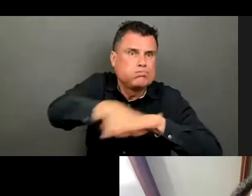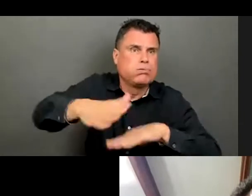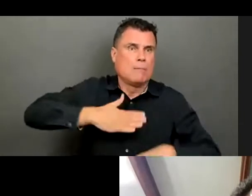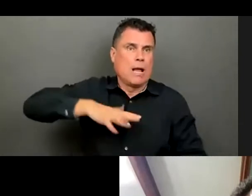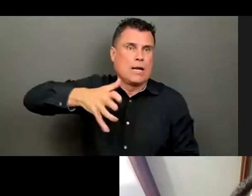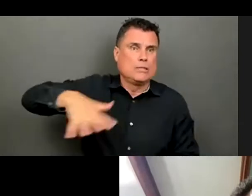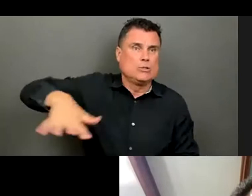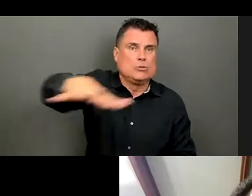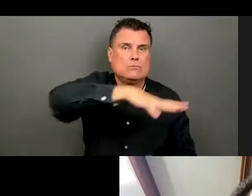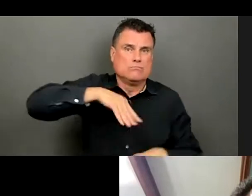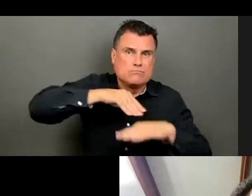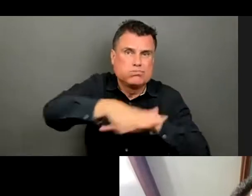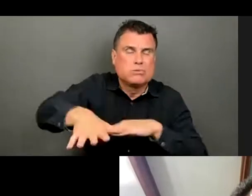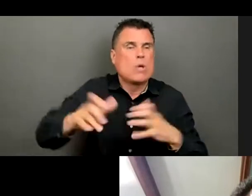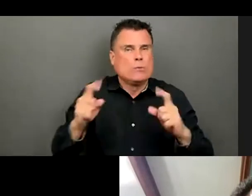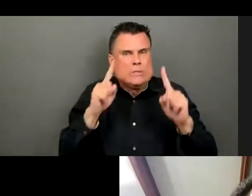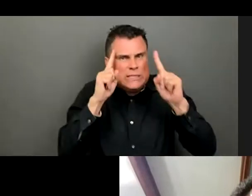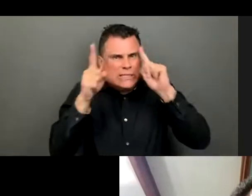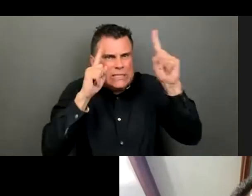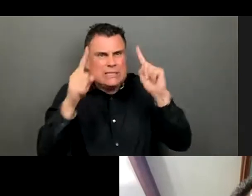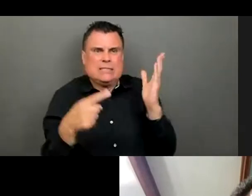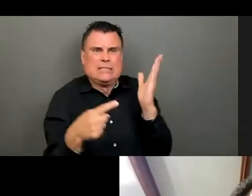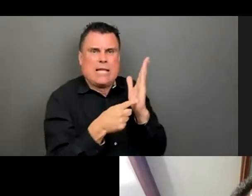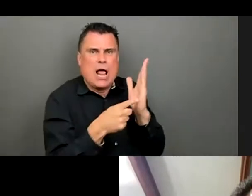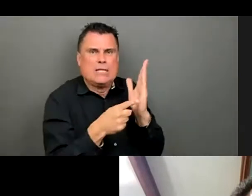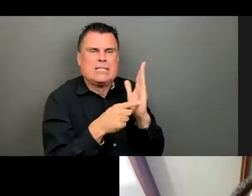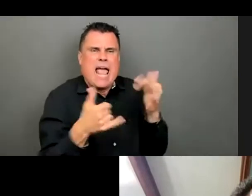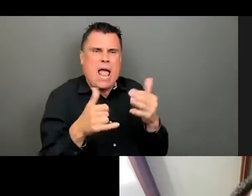overcome the challenges. Even though, because of our